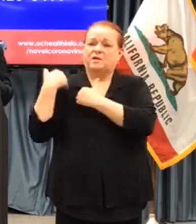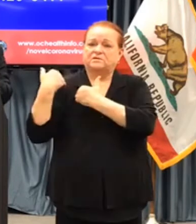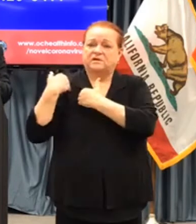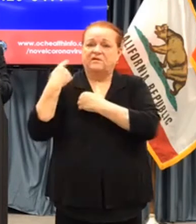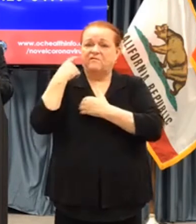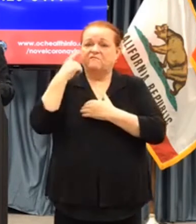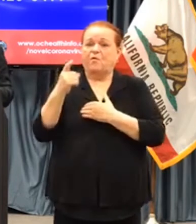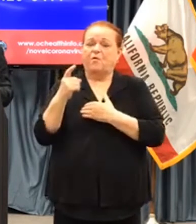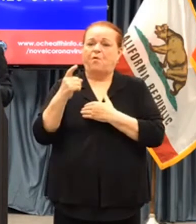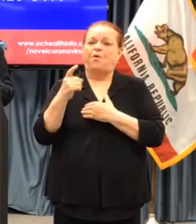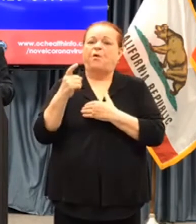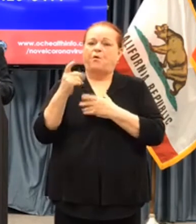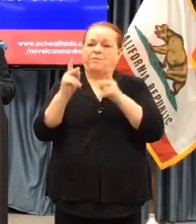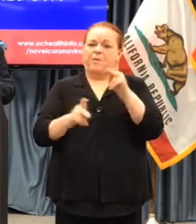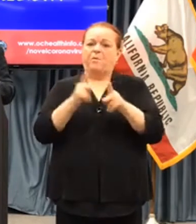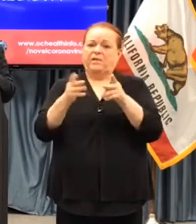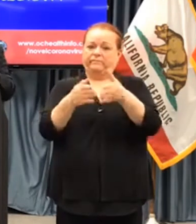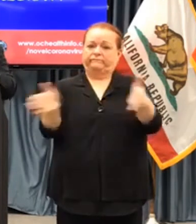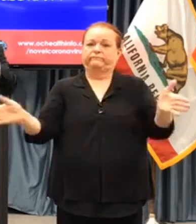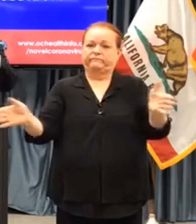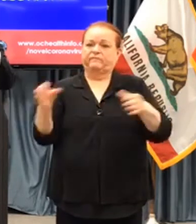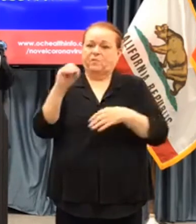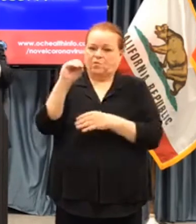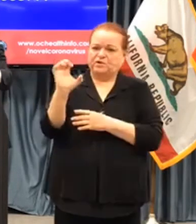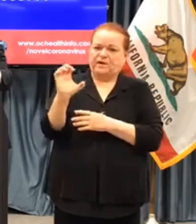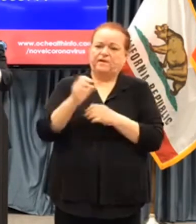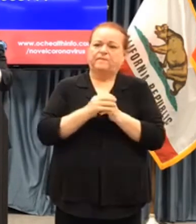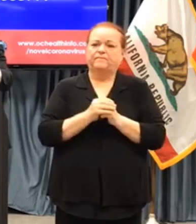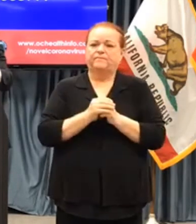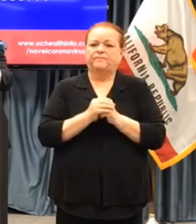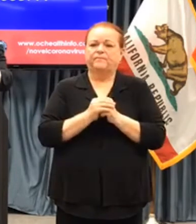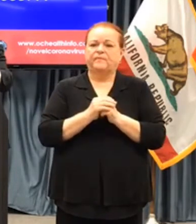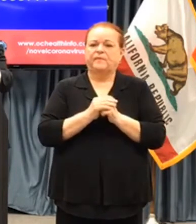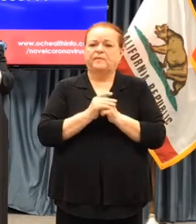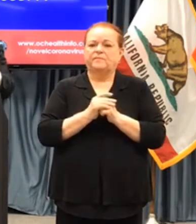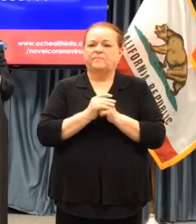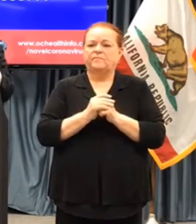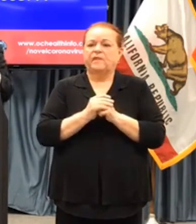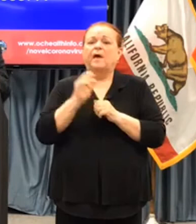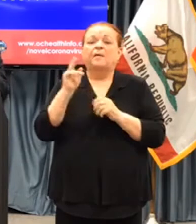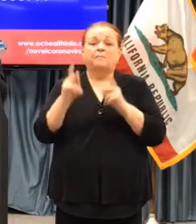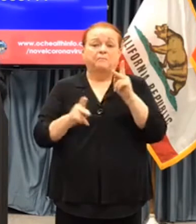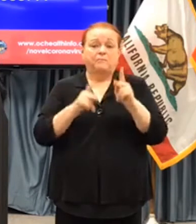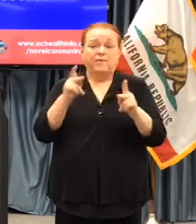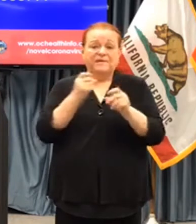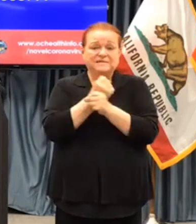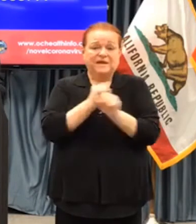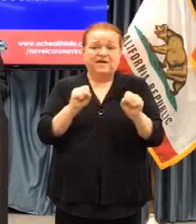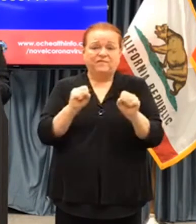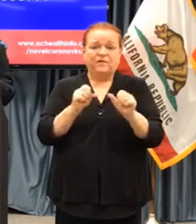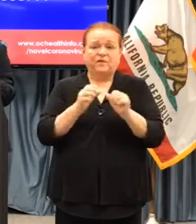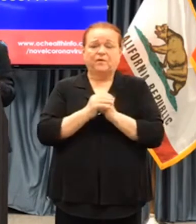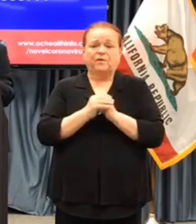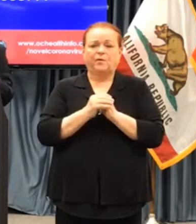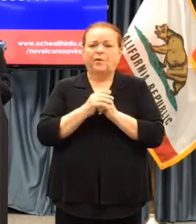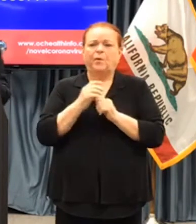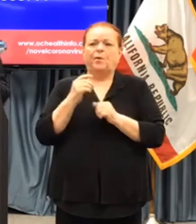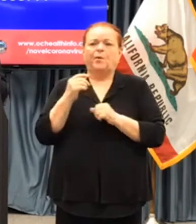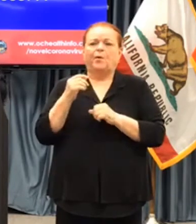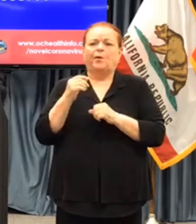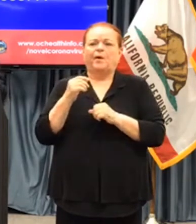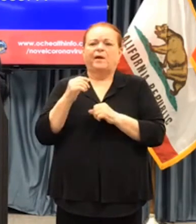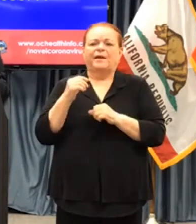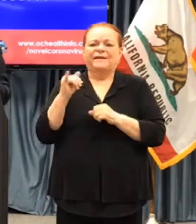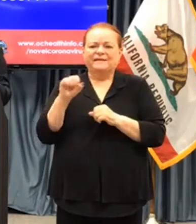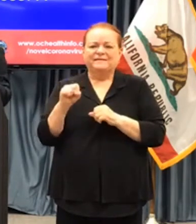You are used to seeing us as the individuals responsible for public safety. The public safety we're not used to thinking about is our